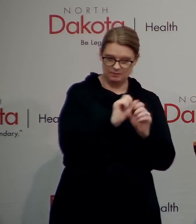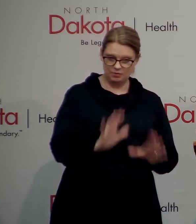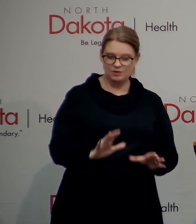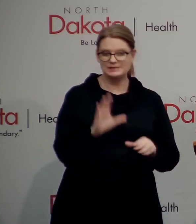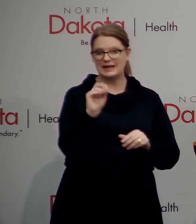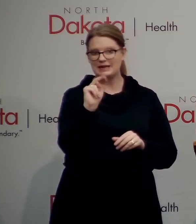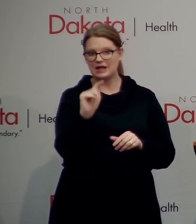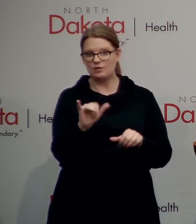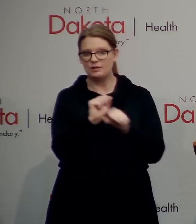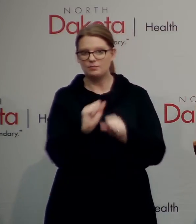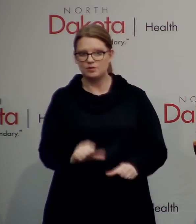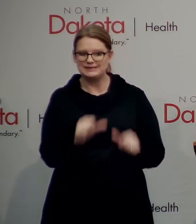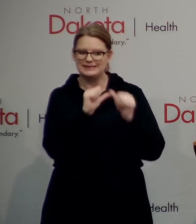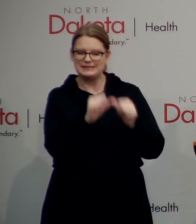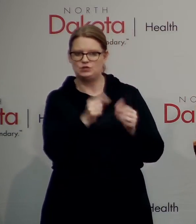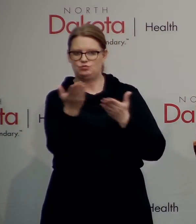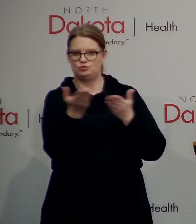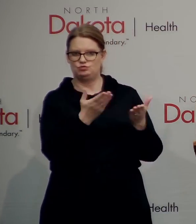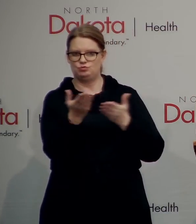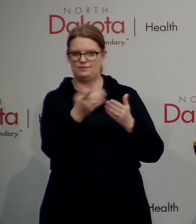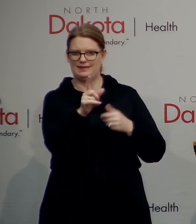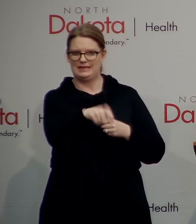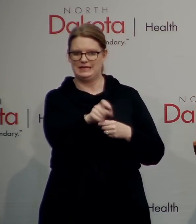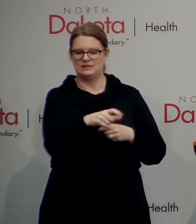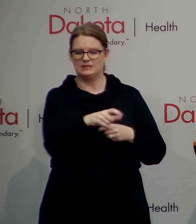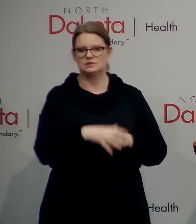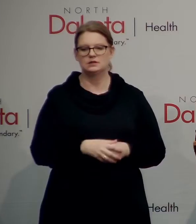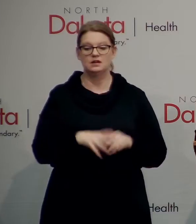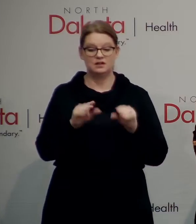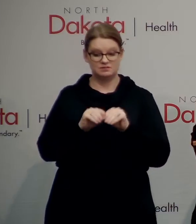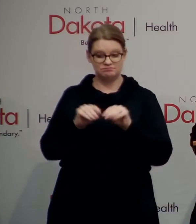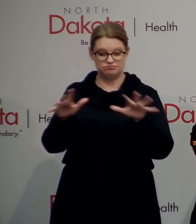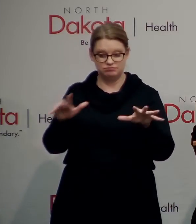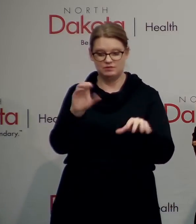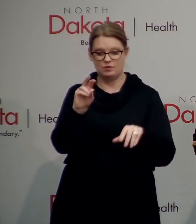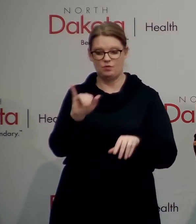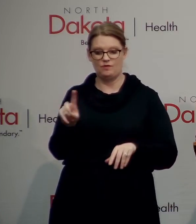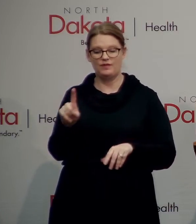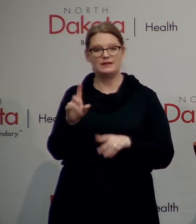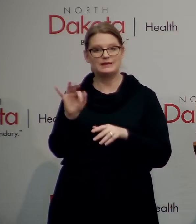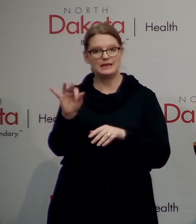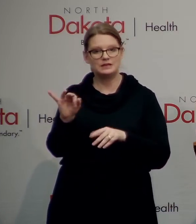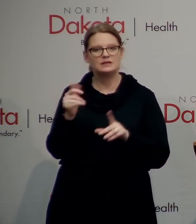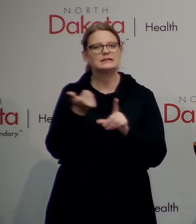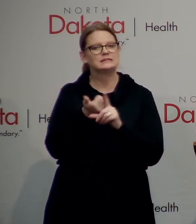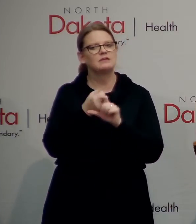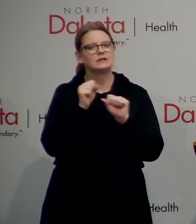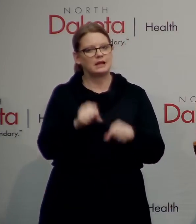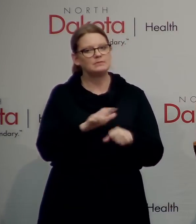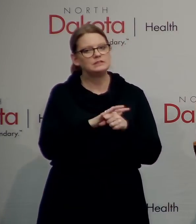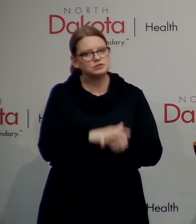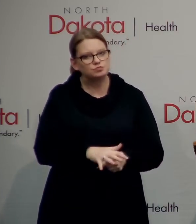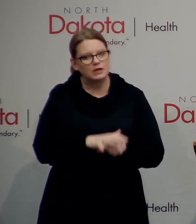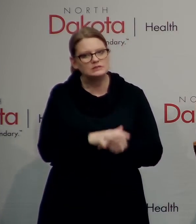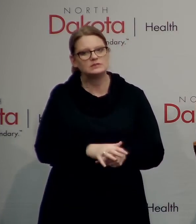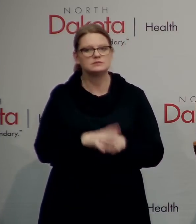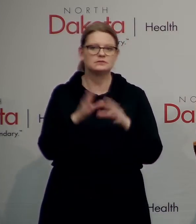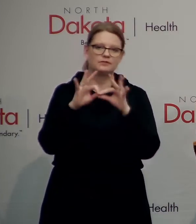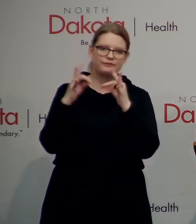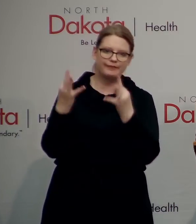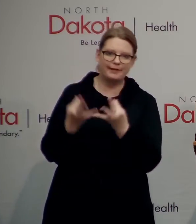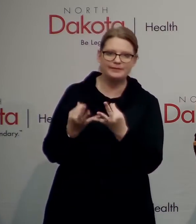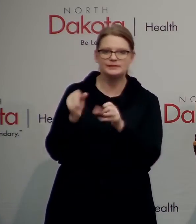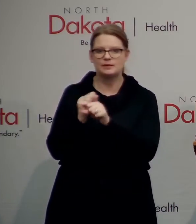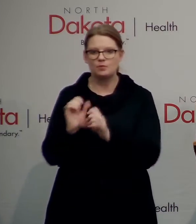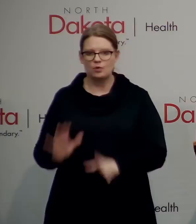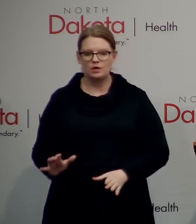to serve community needs. The outbreak of COVID-19 can be stressful for community members, for families and employees.